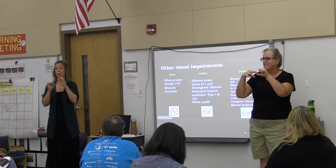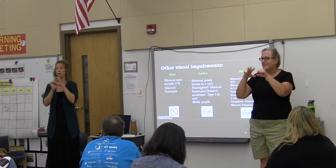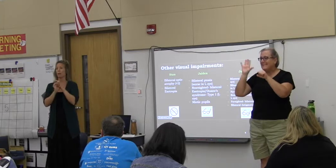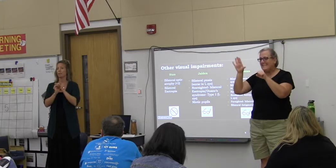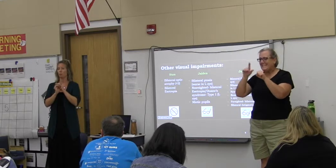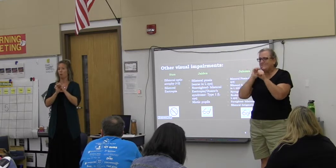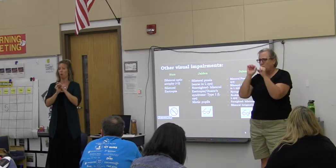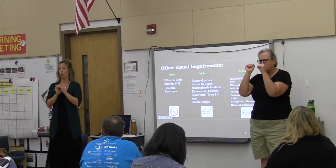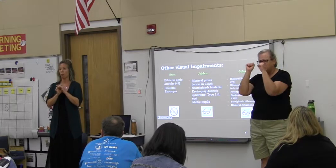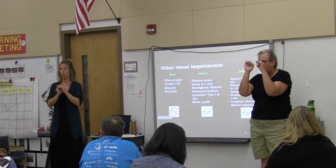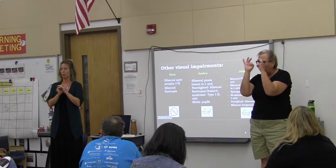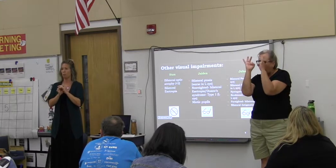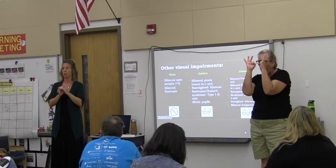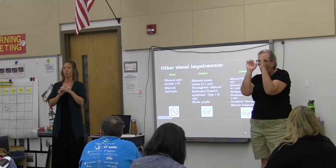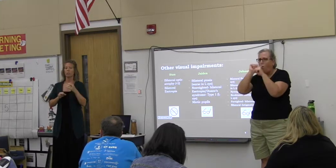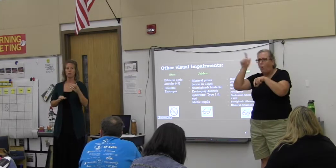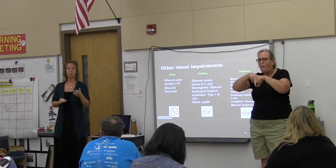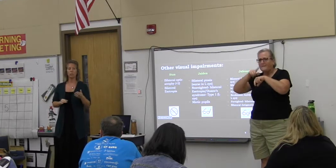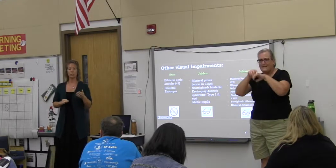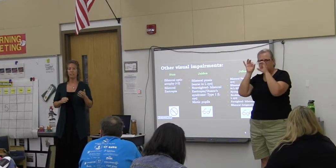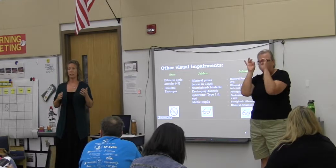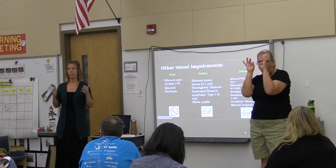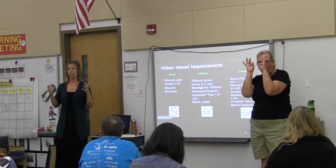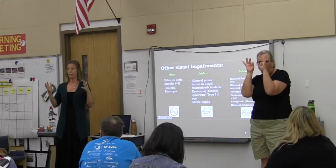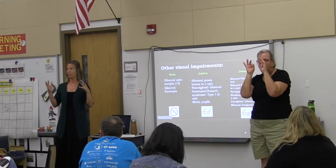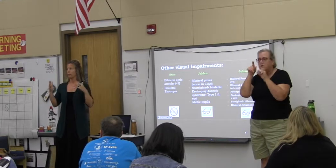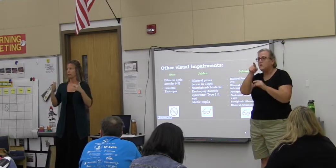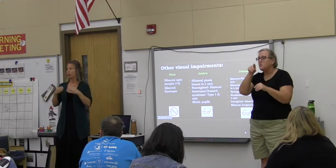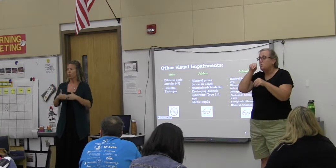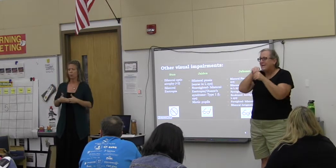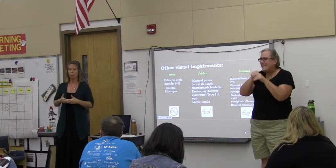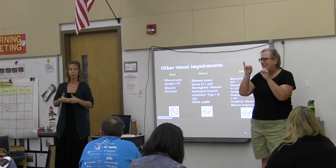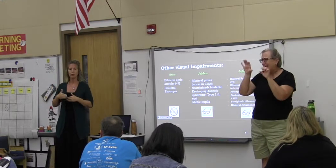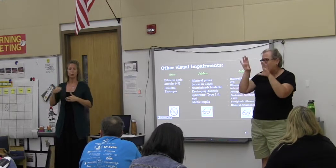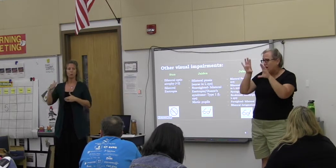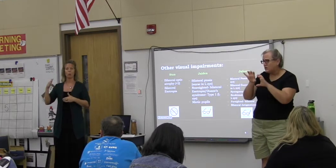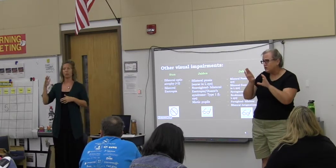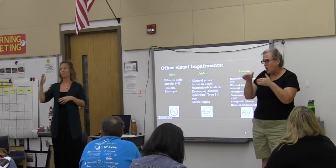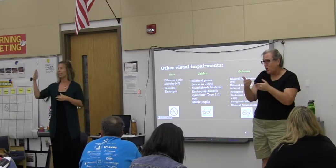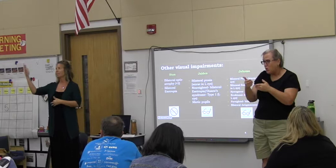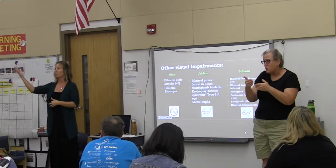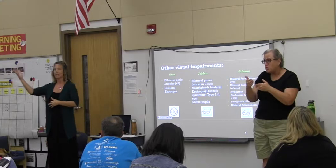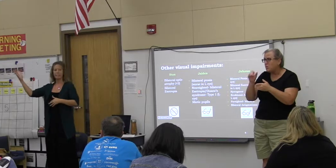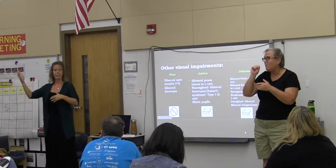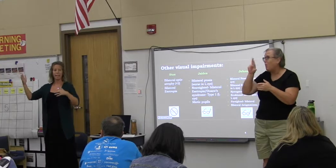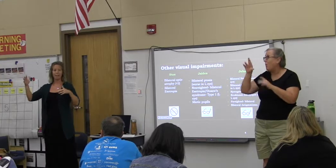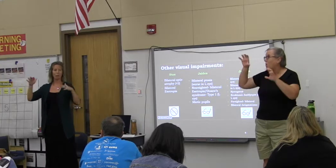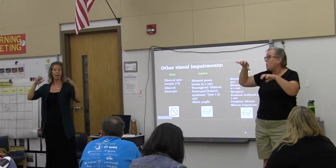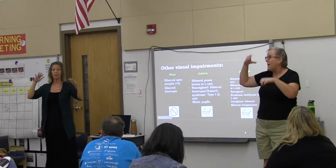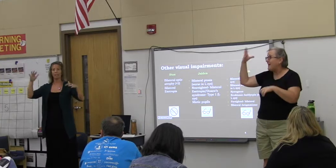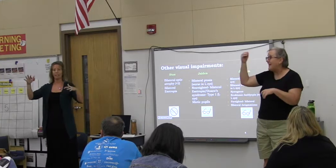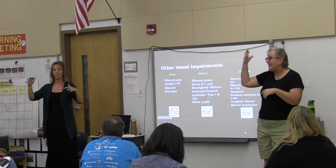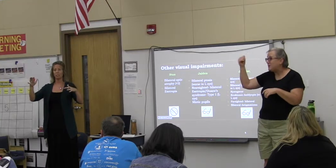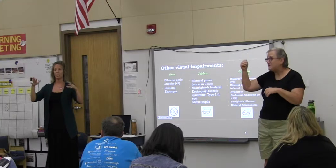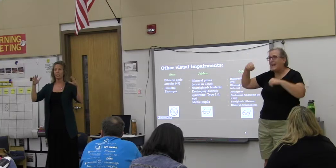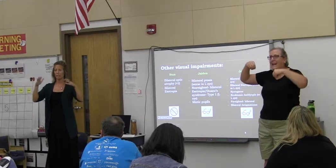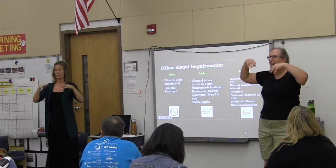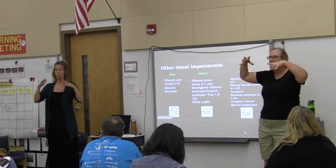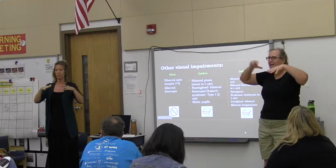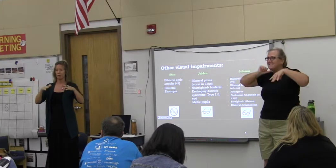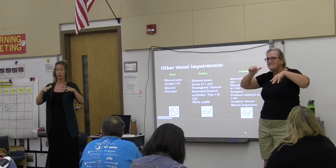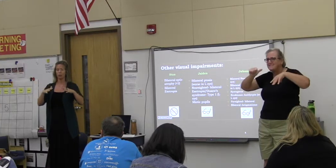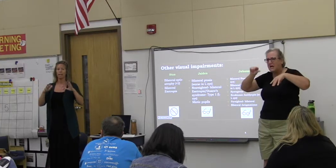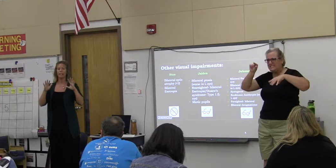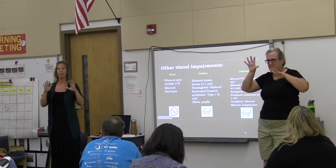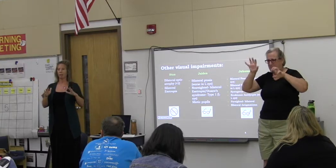his pupils are very small all the time. So you might see if you're in a bit of a darker room or say it's a rainy day and you don't have the lights on and it's